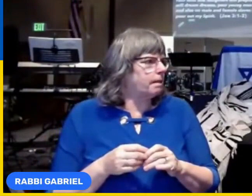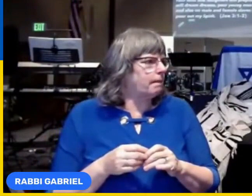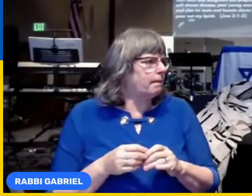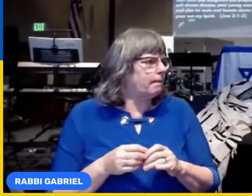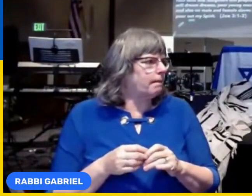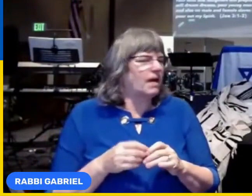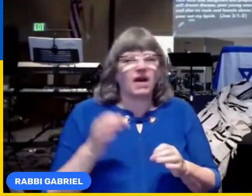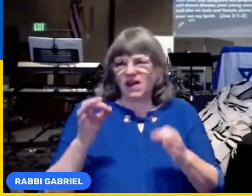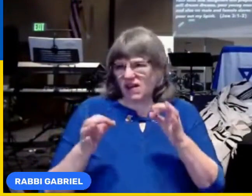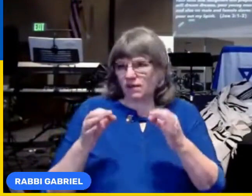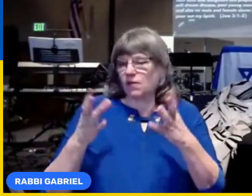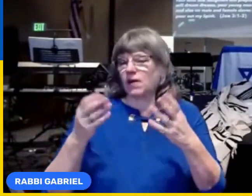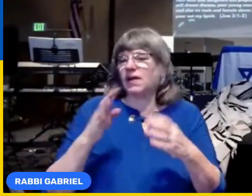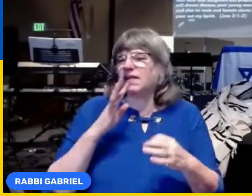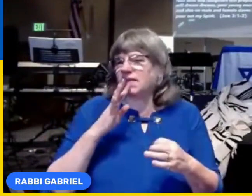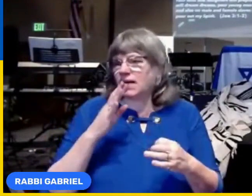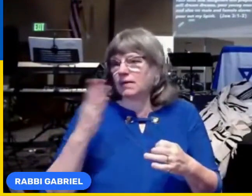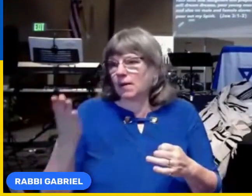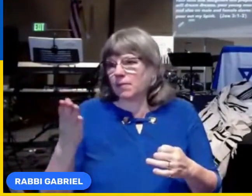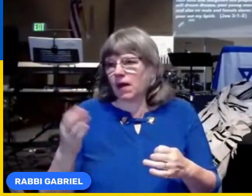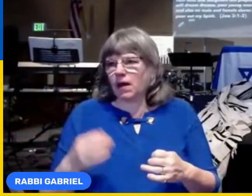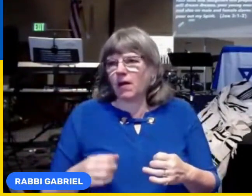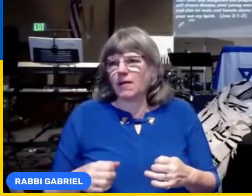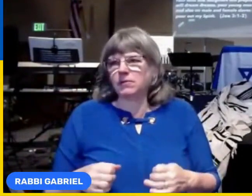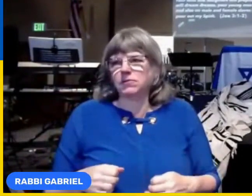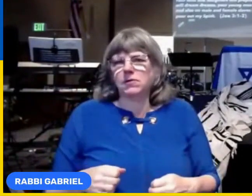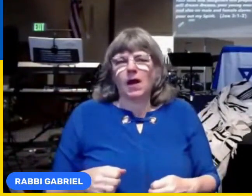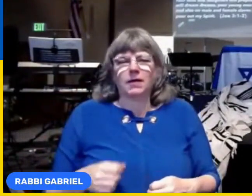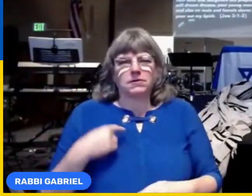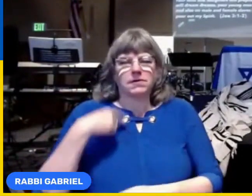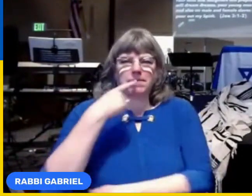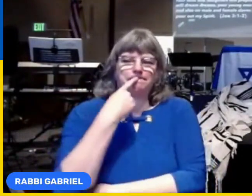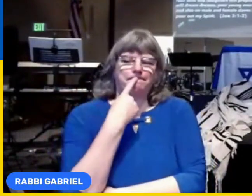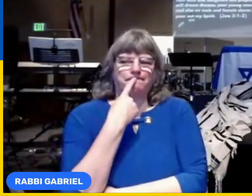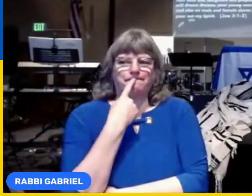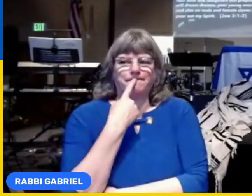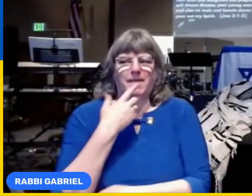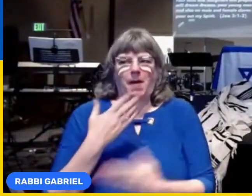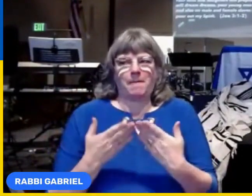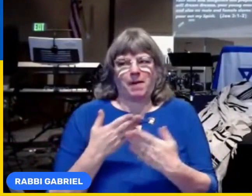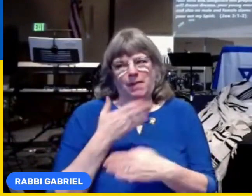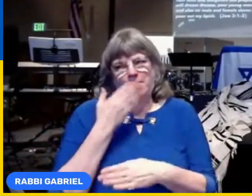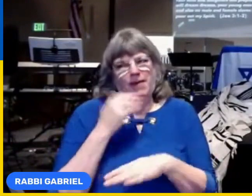you want to say something and you feel, maybe I shouldn't say that.